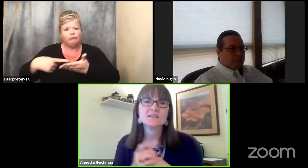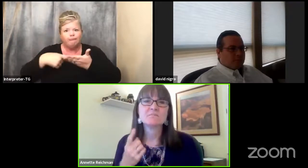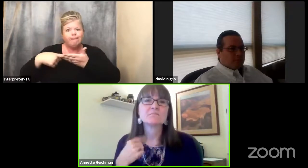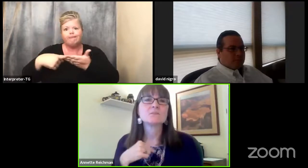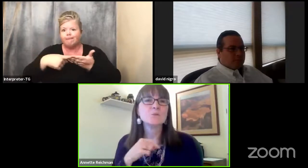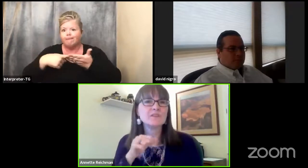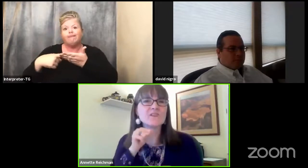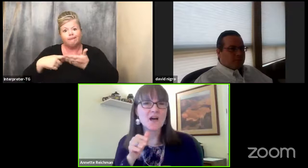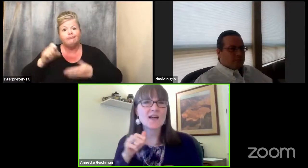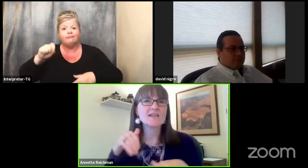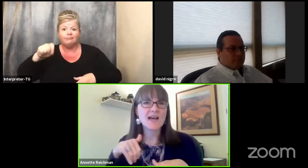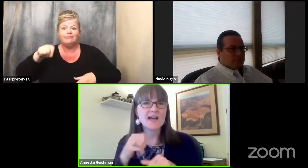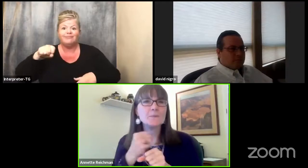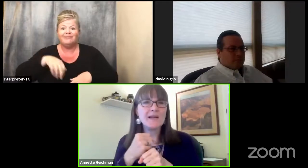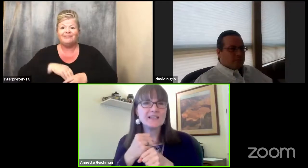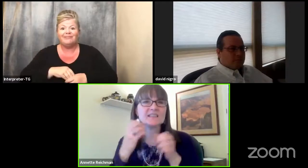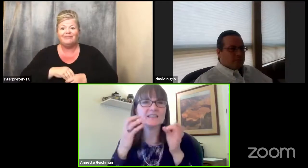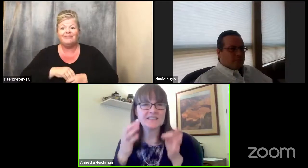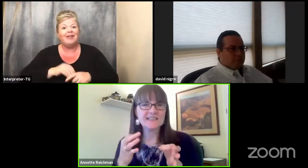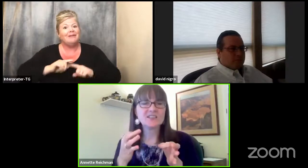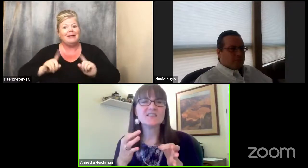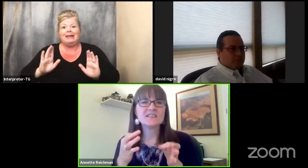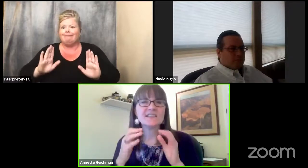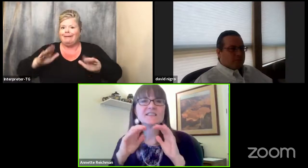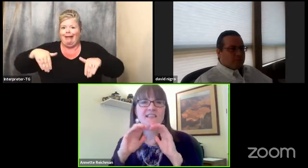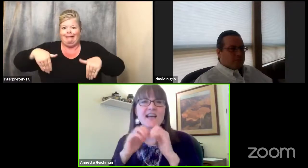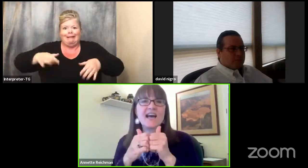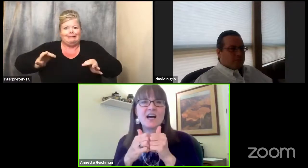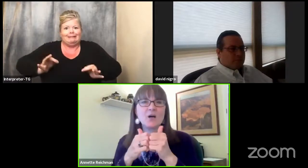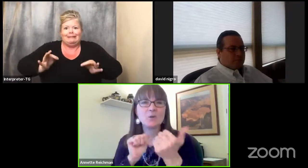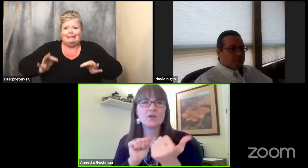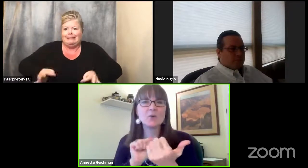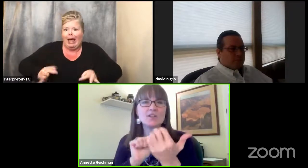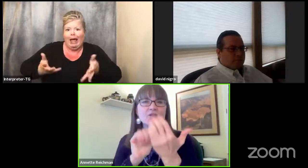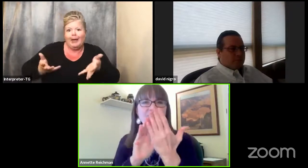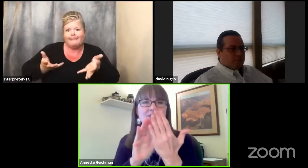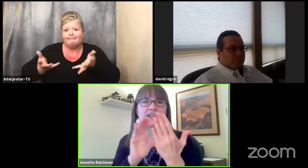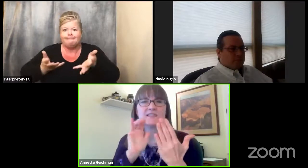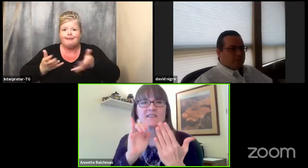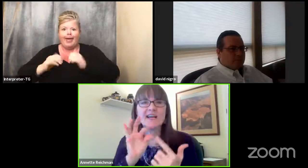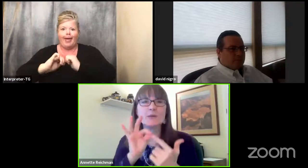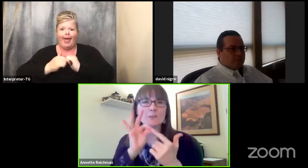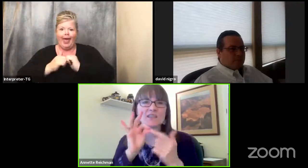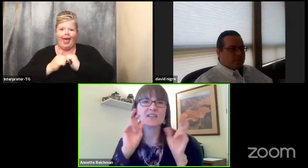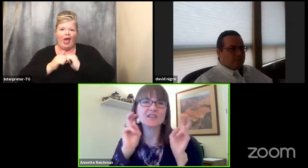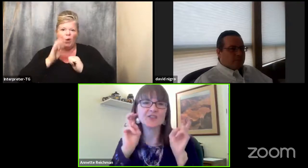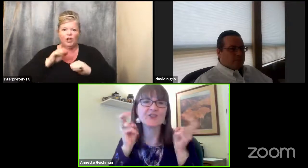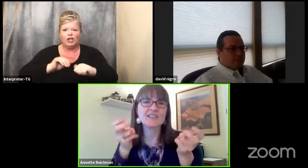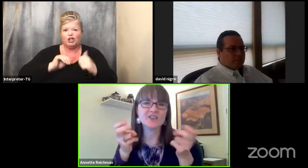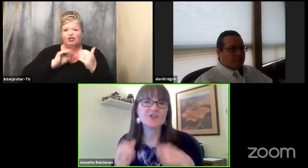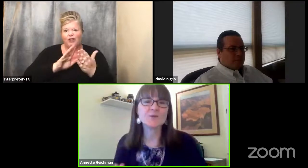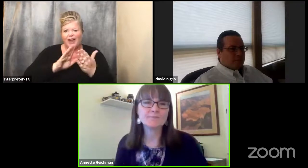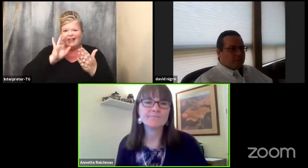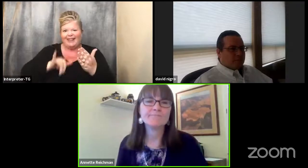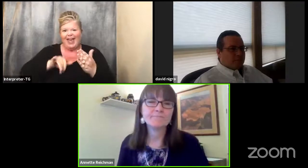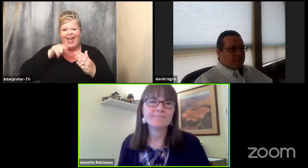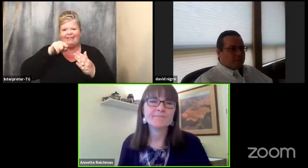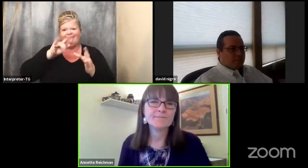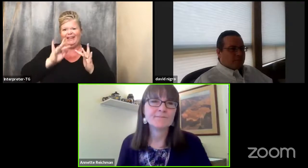conversations. We've not yet made a decision as to how we're going to address that particular